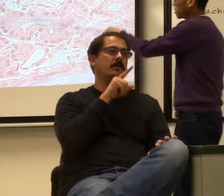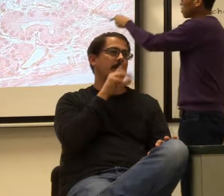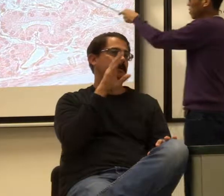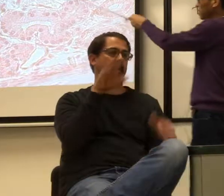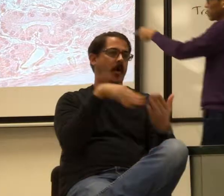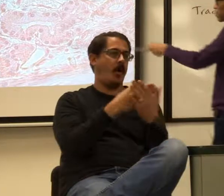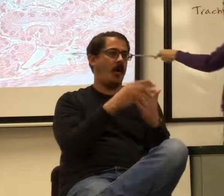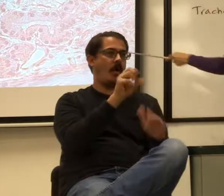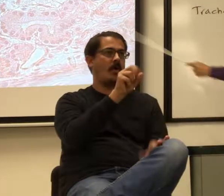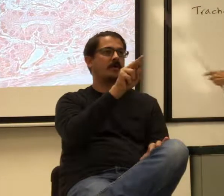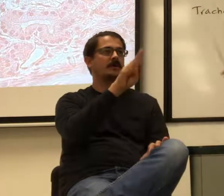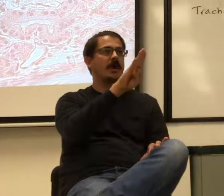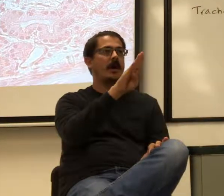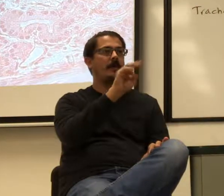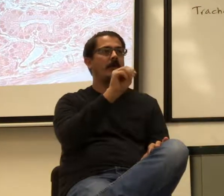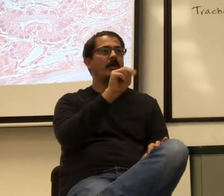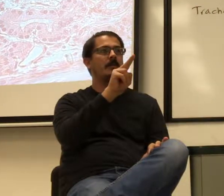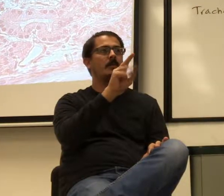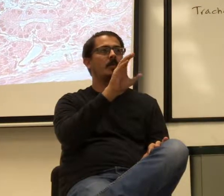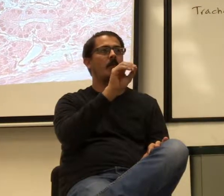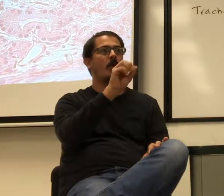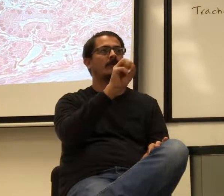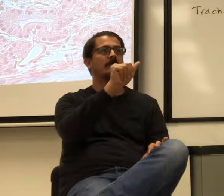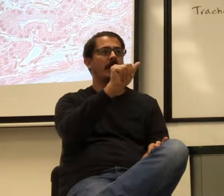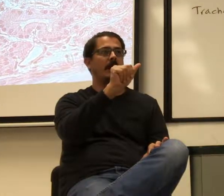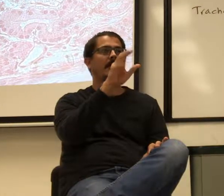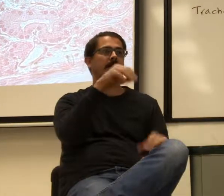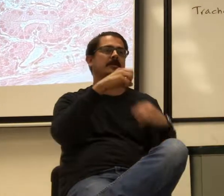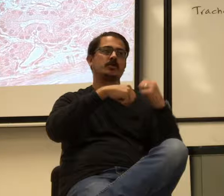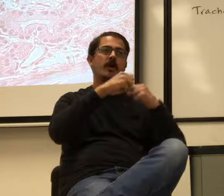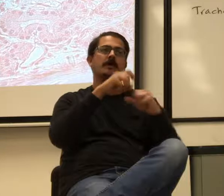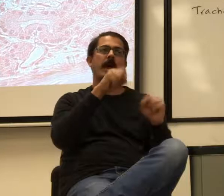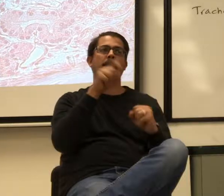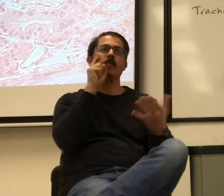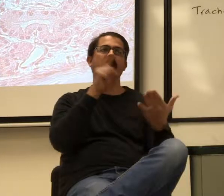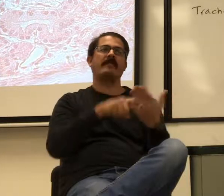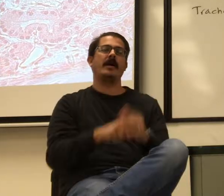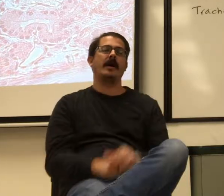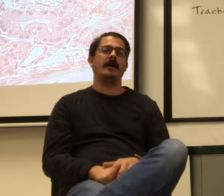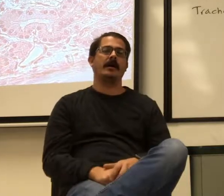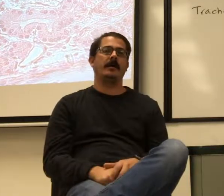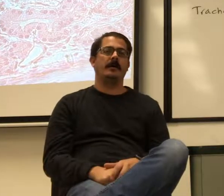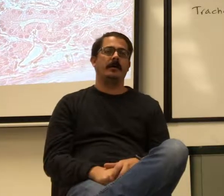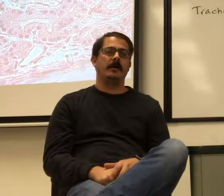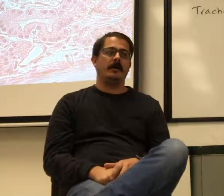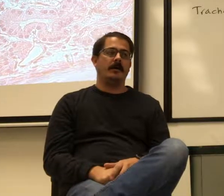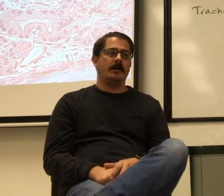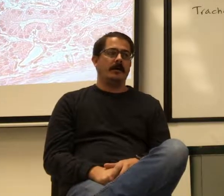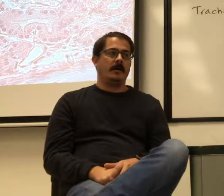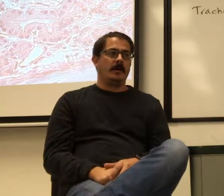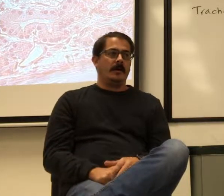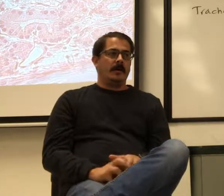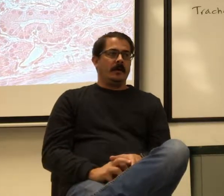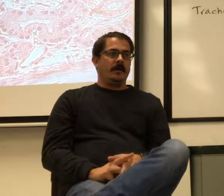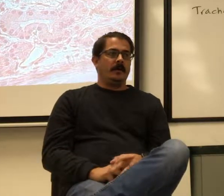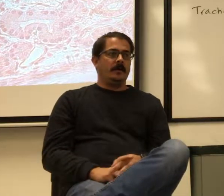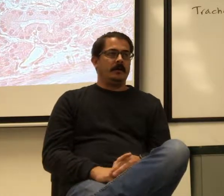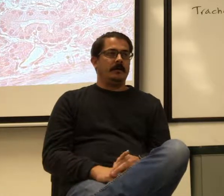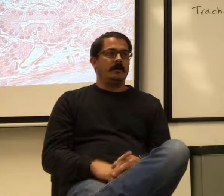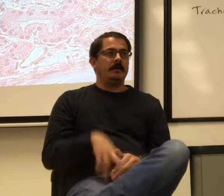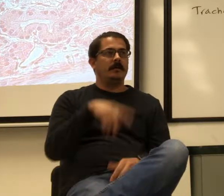submucosa right there. So that's the structure I want you to be able to identify in